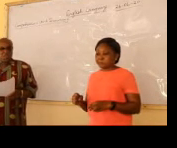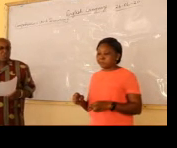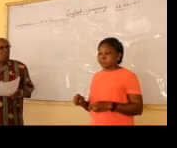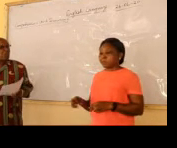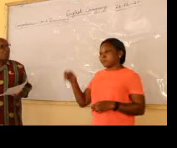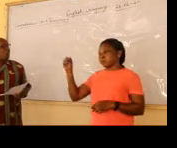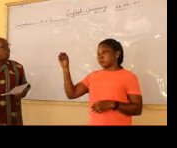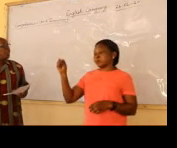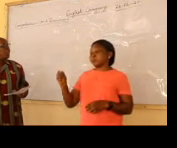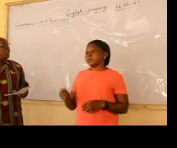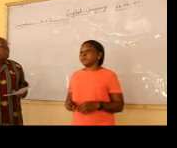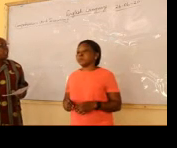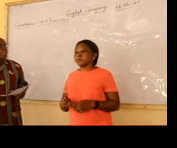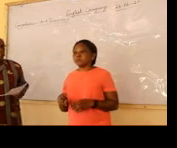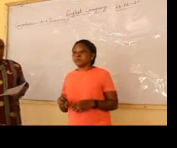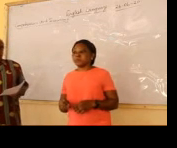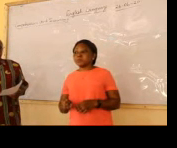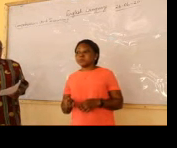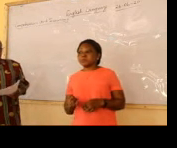So,